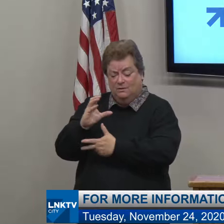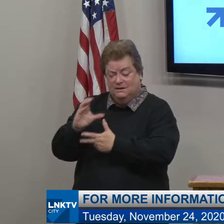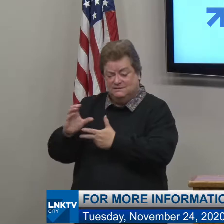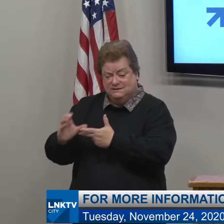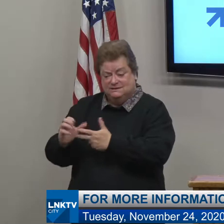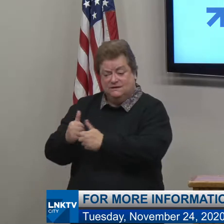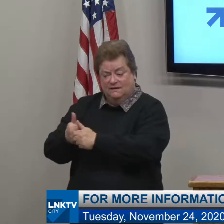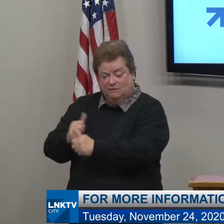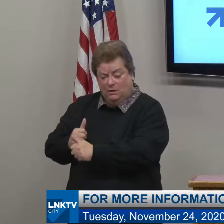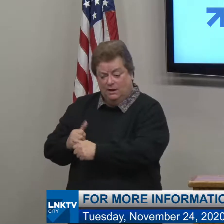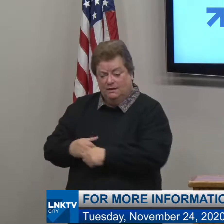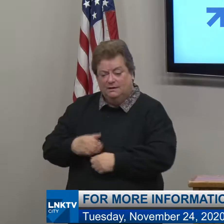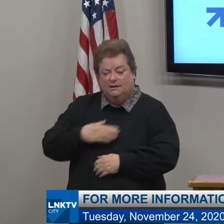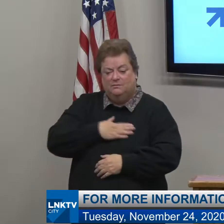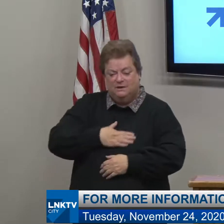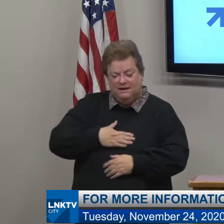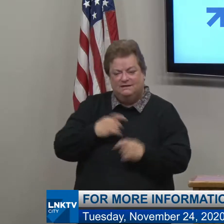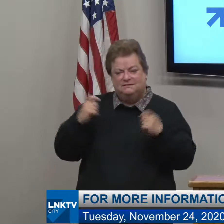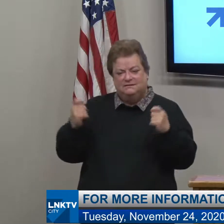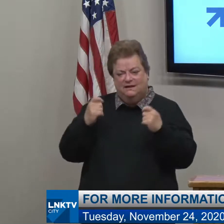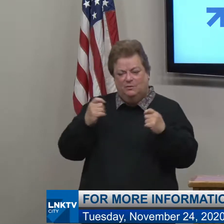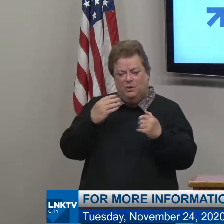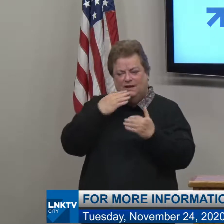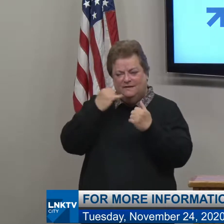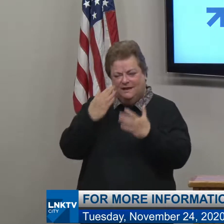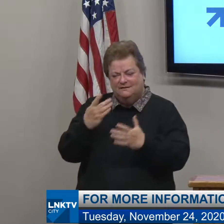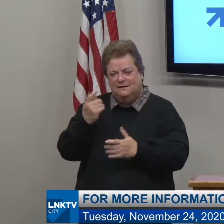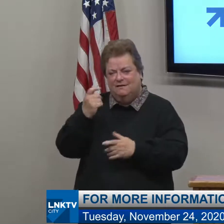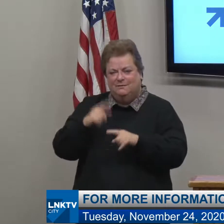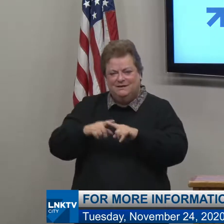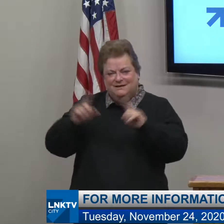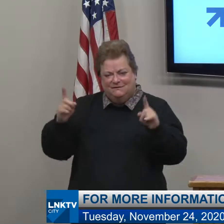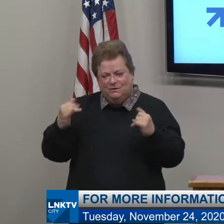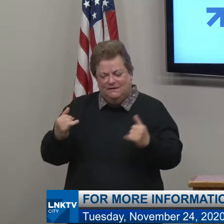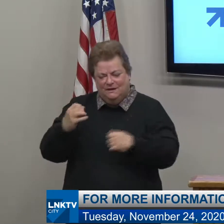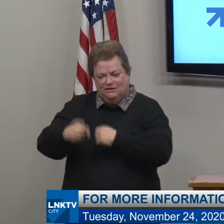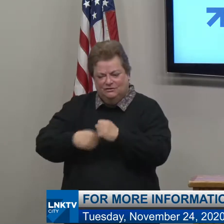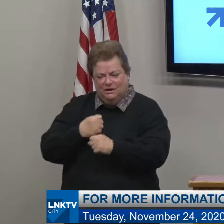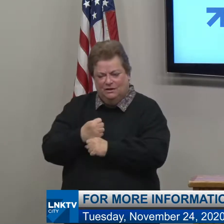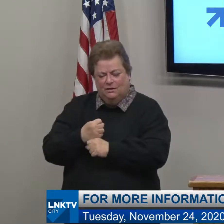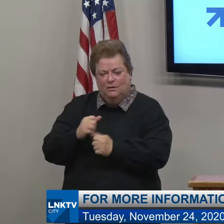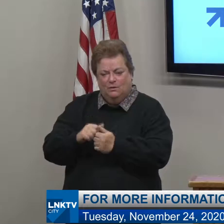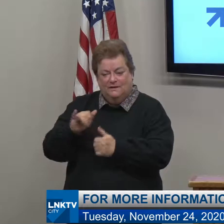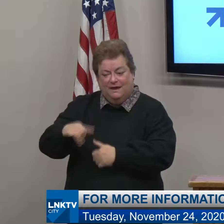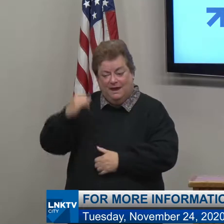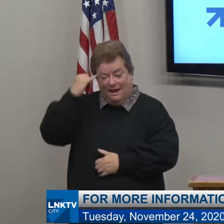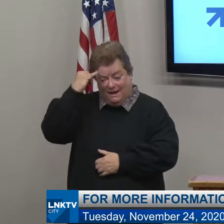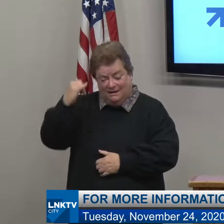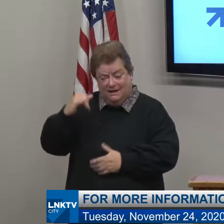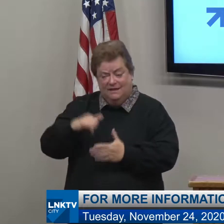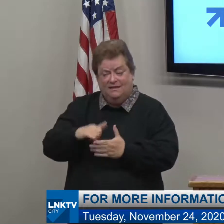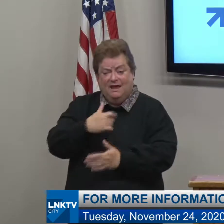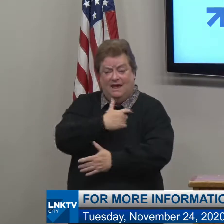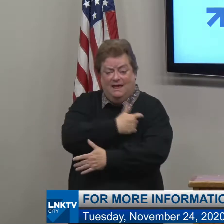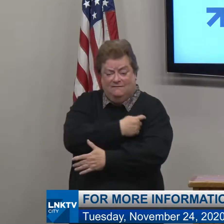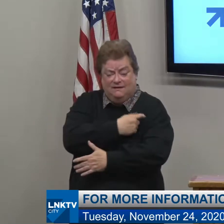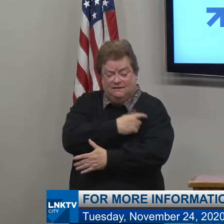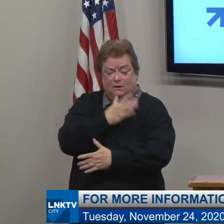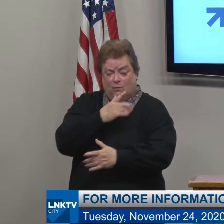Please celebrate Thanksgiving differently this year with the idea in mind that a vaccine is coming soon.